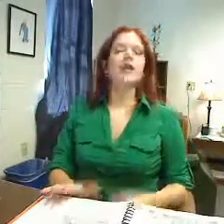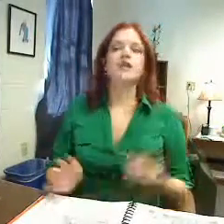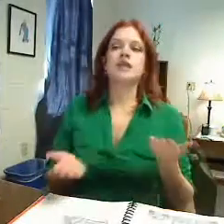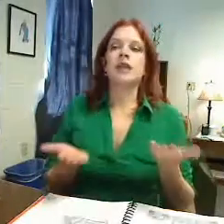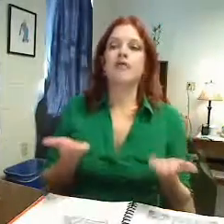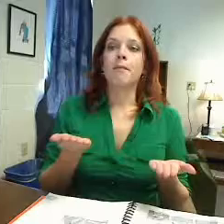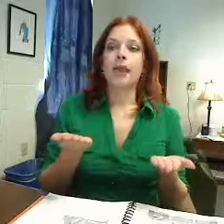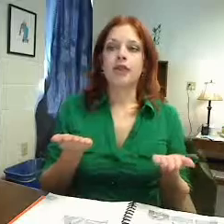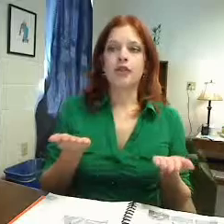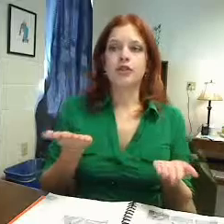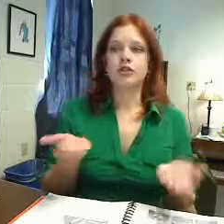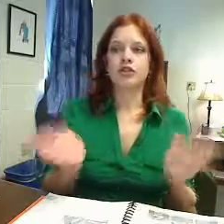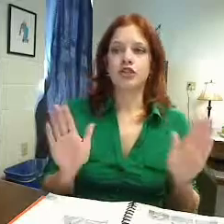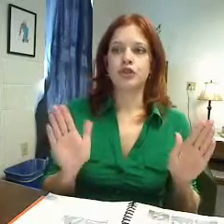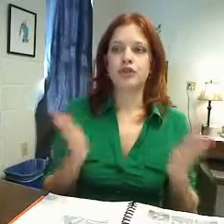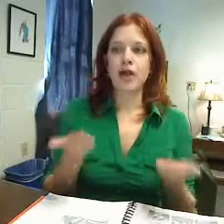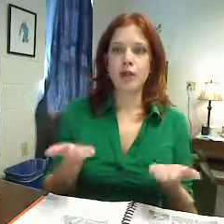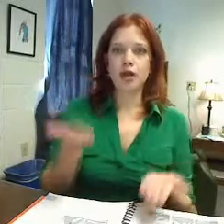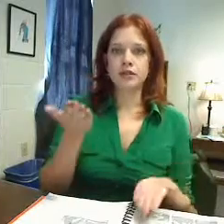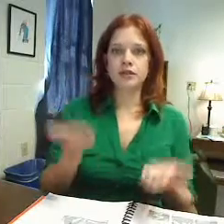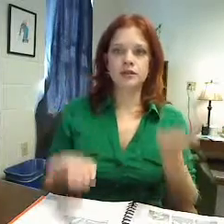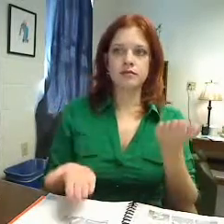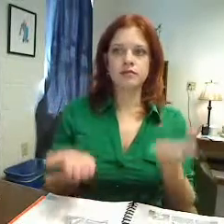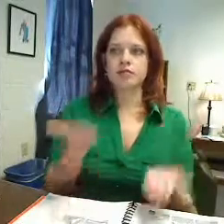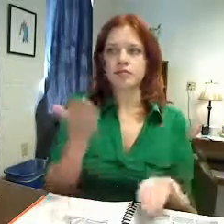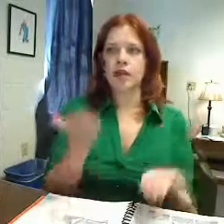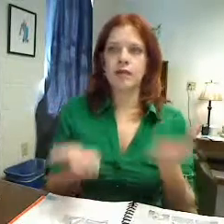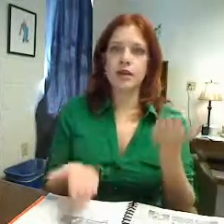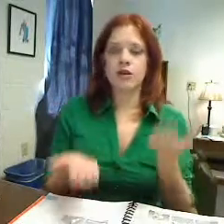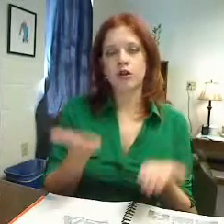The sign for maybe, it's just two flat palms, up